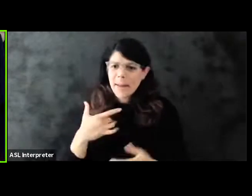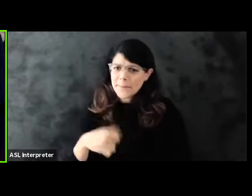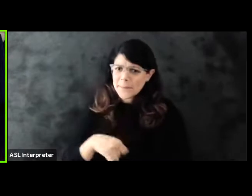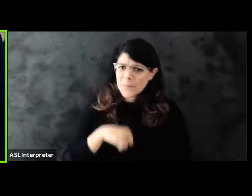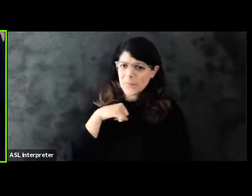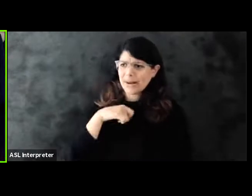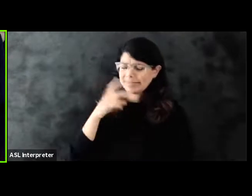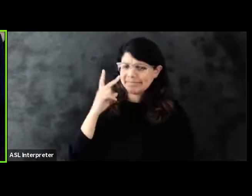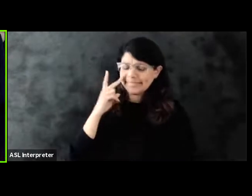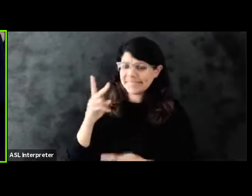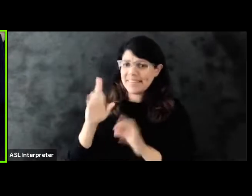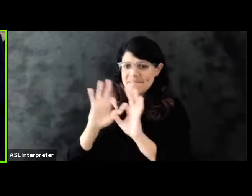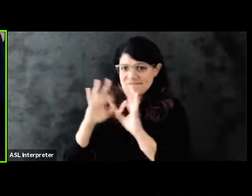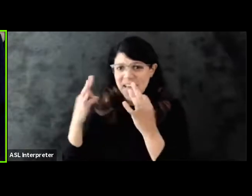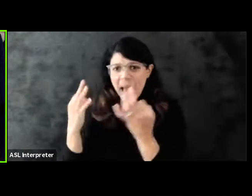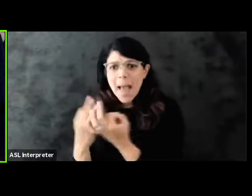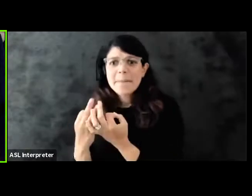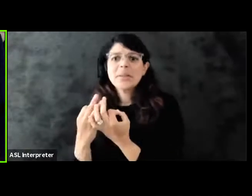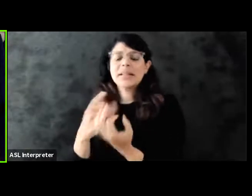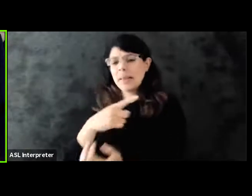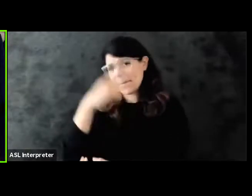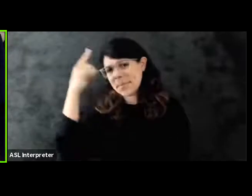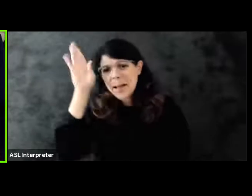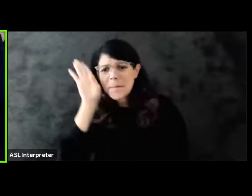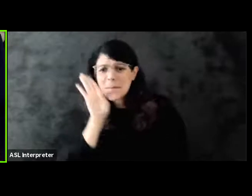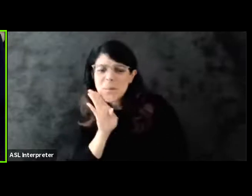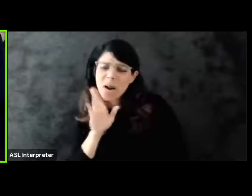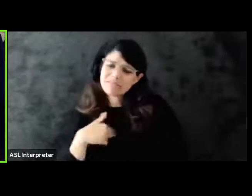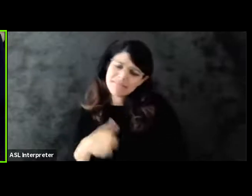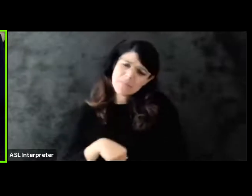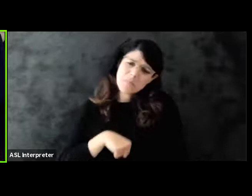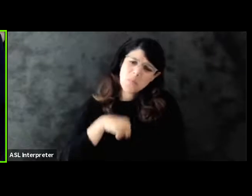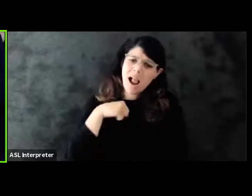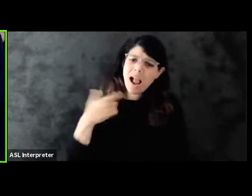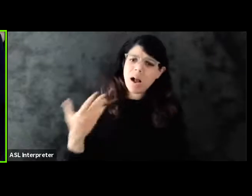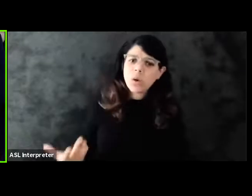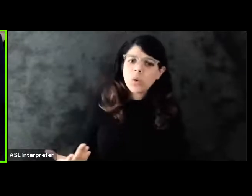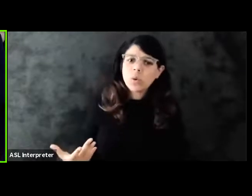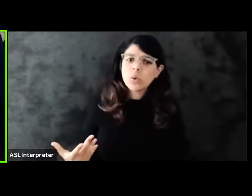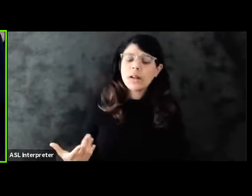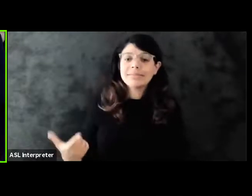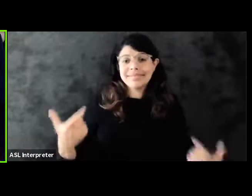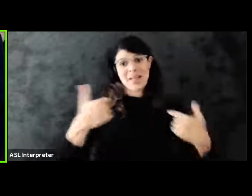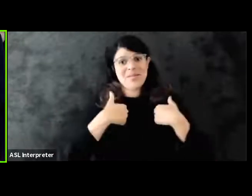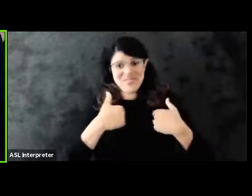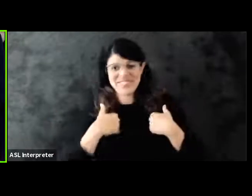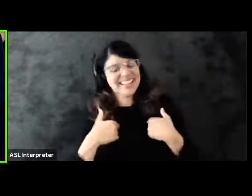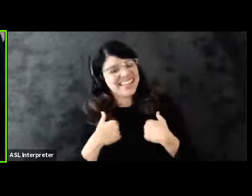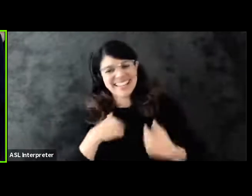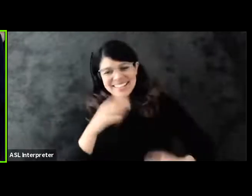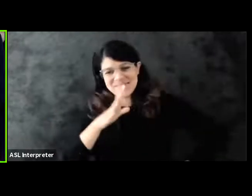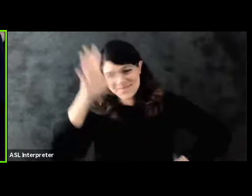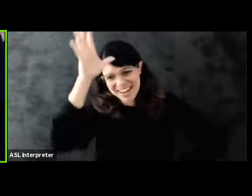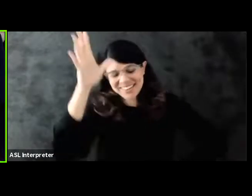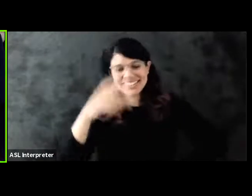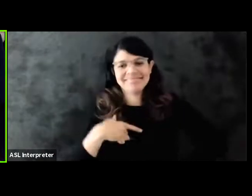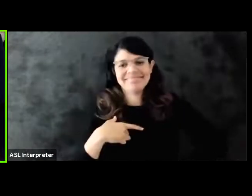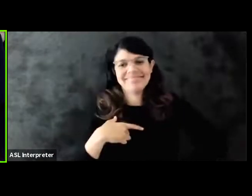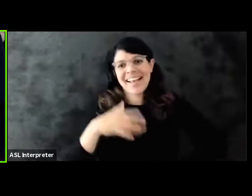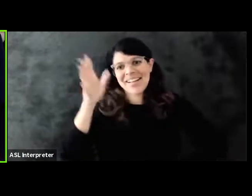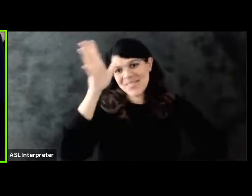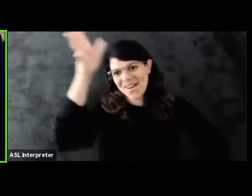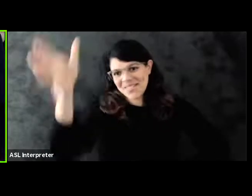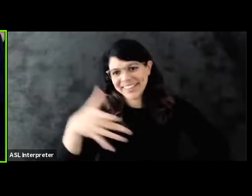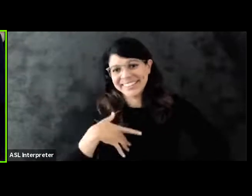am very proud. And I always, as a parent and a grandparent now, and a great grandfather now, I go out of my